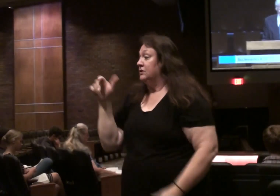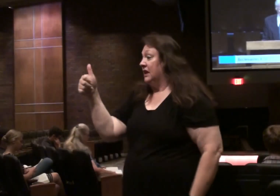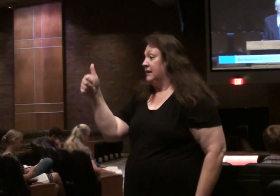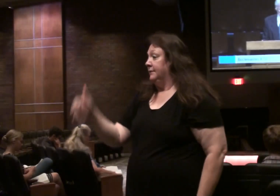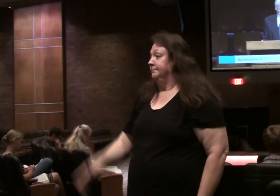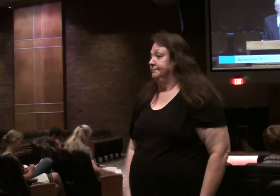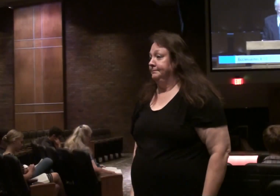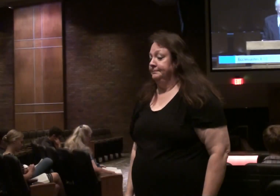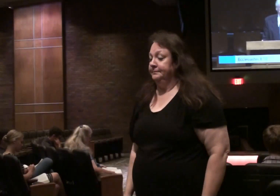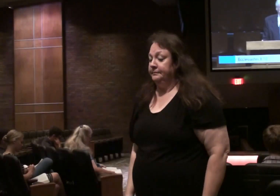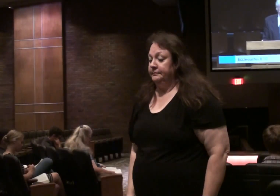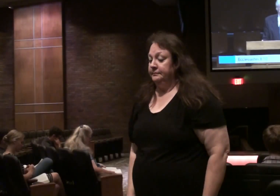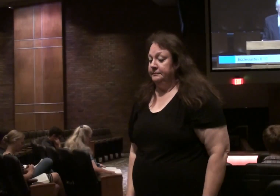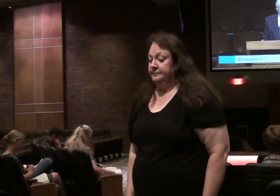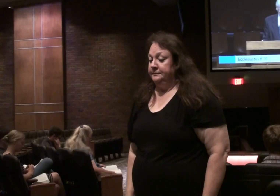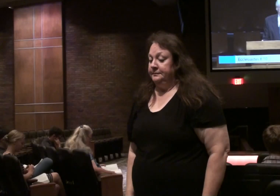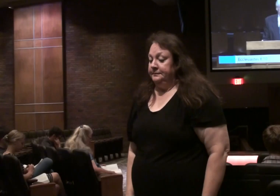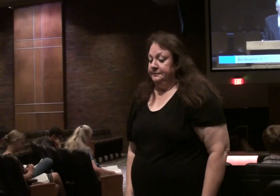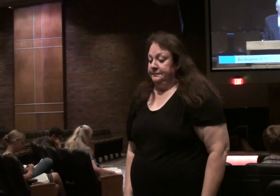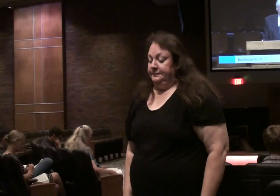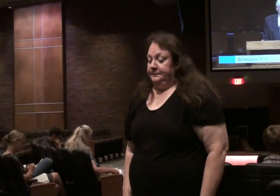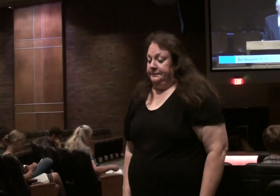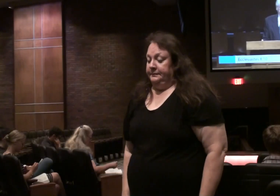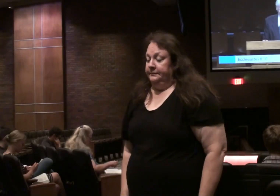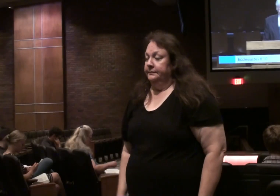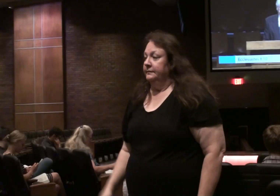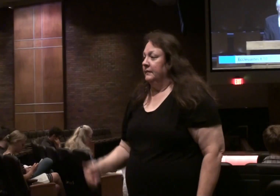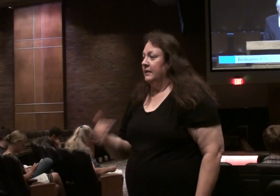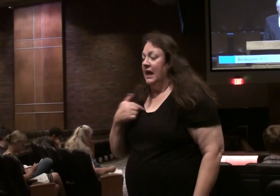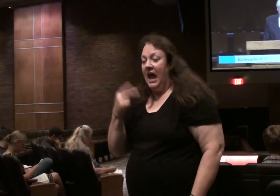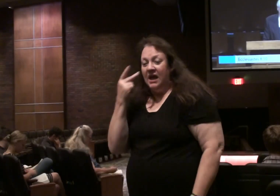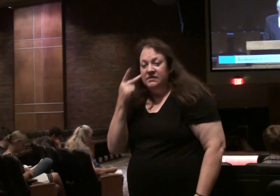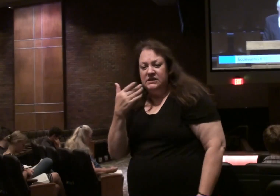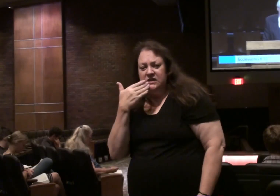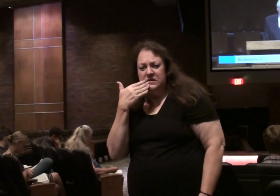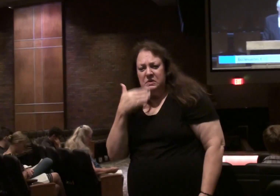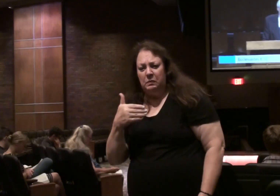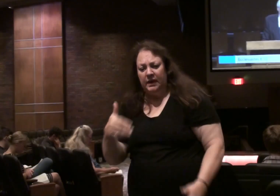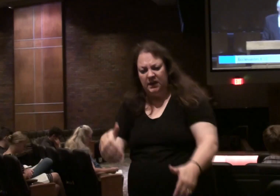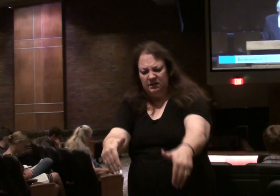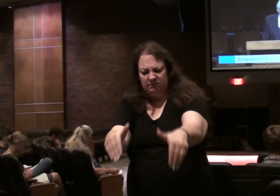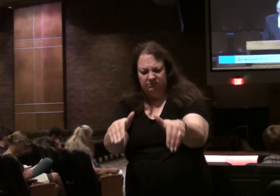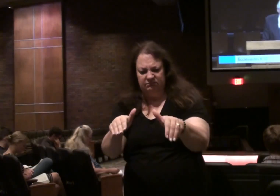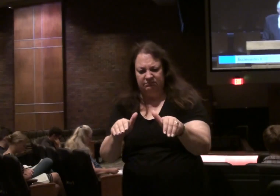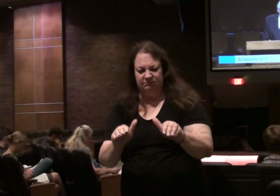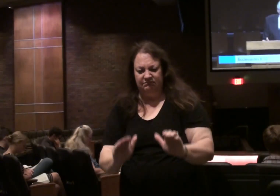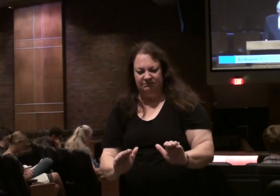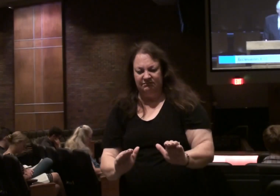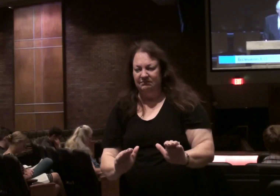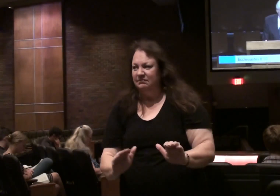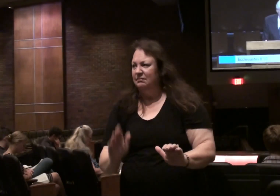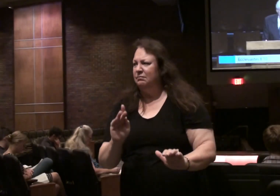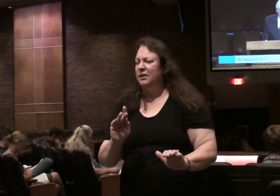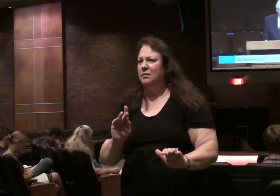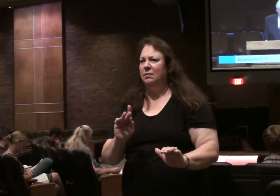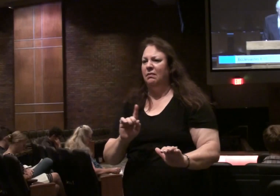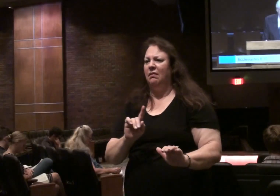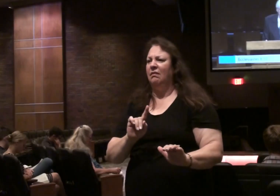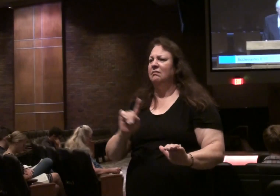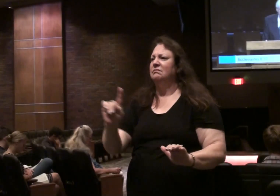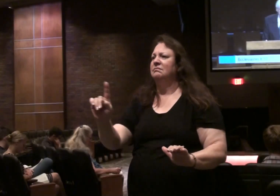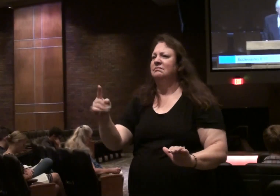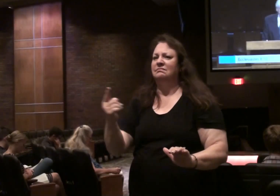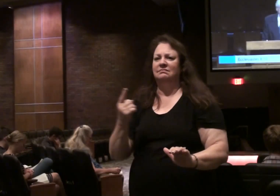10. So then, I have seen the wicked buried, those who used to go in and out from the